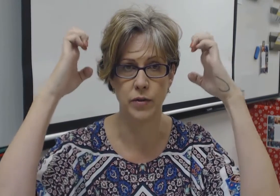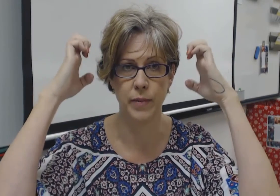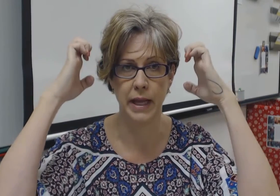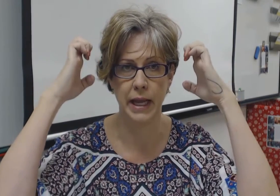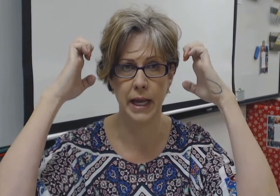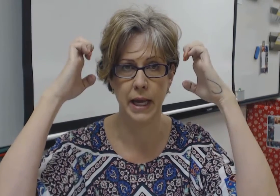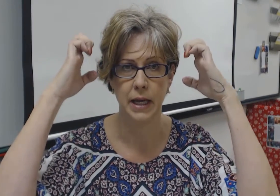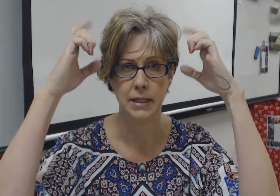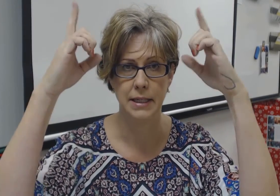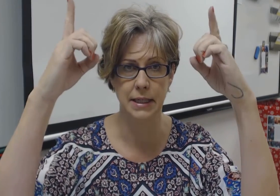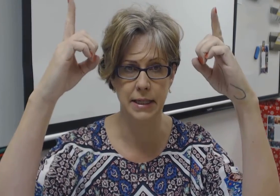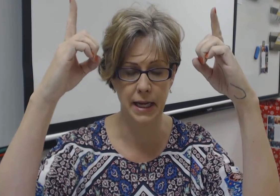from the E to the D.